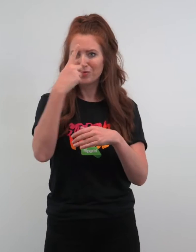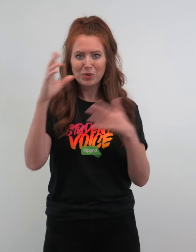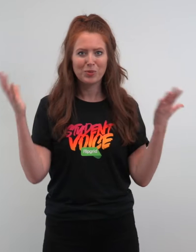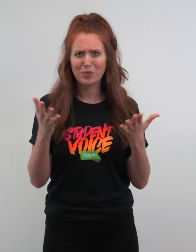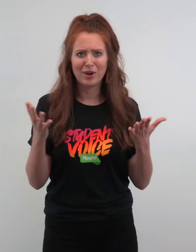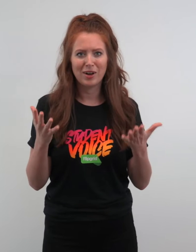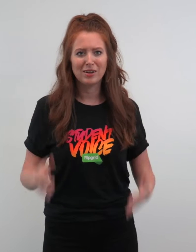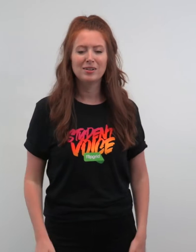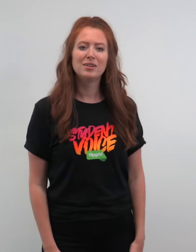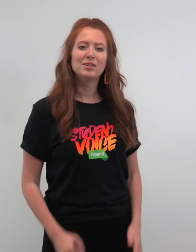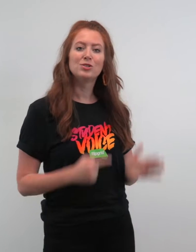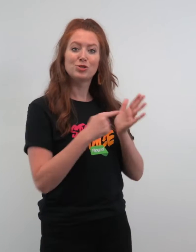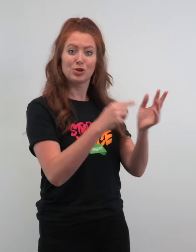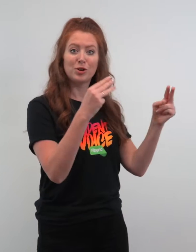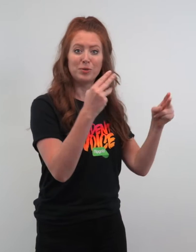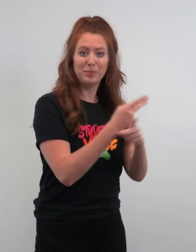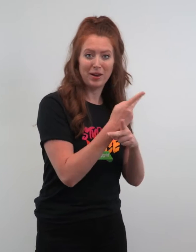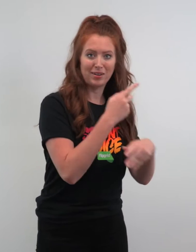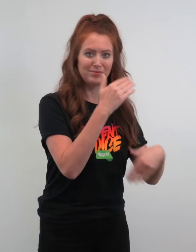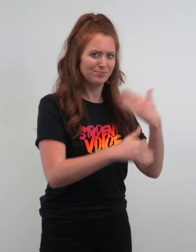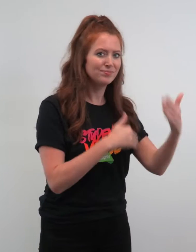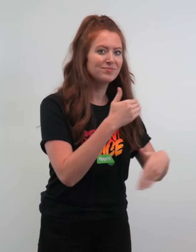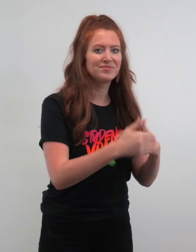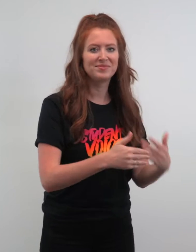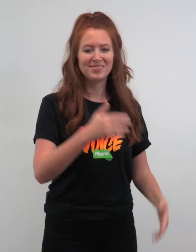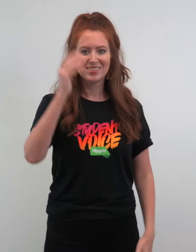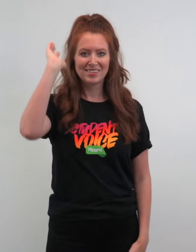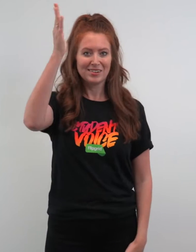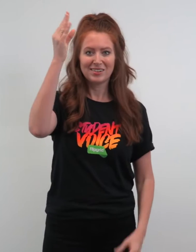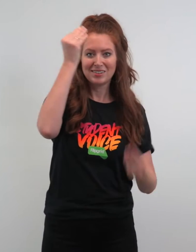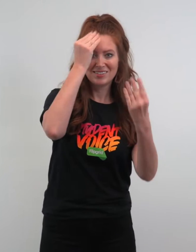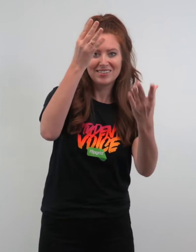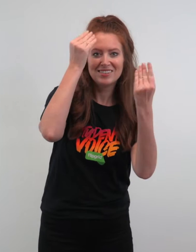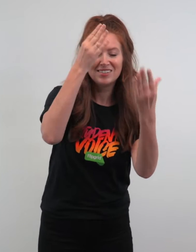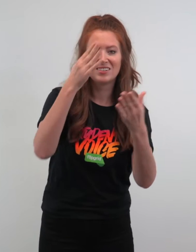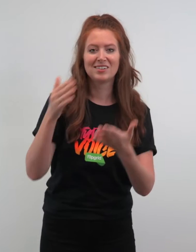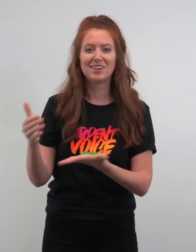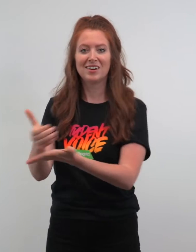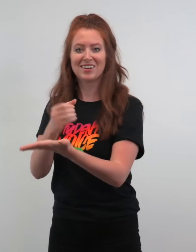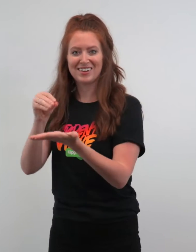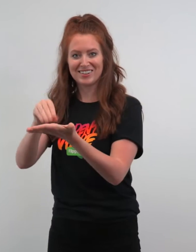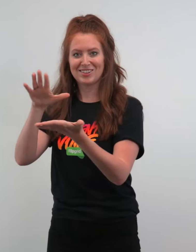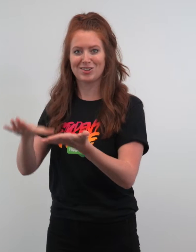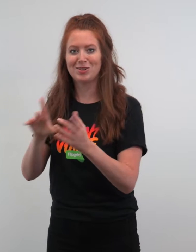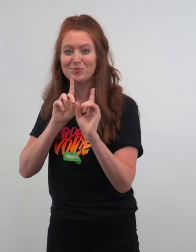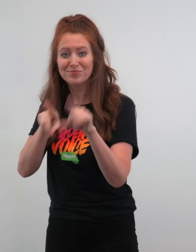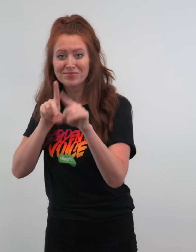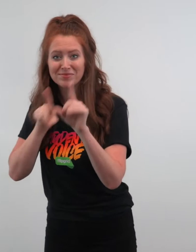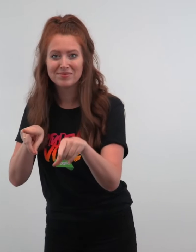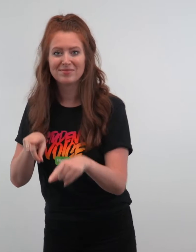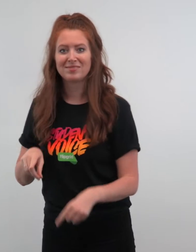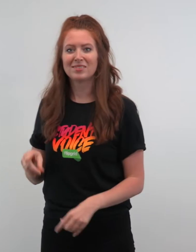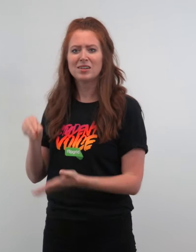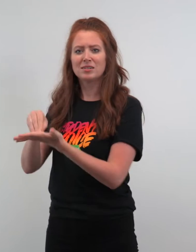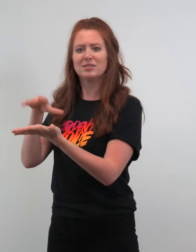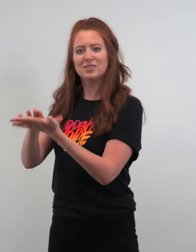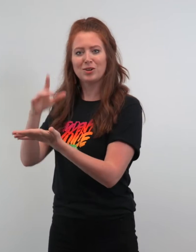Flipgrid can be used for showing math processes, presenting information, collecting student